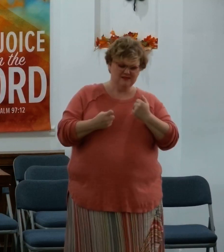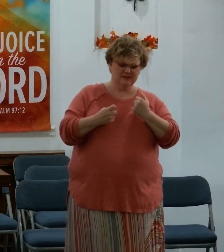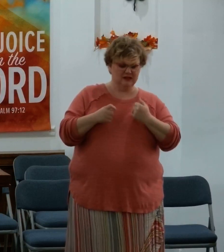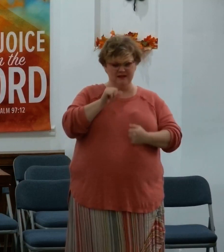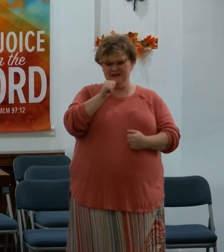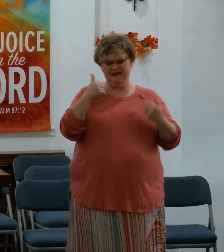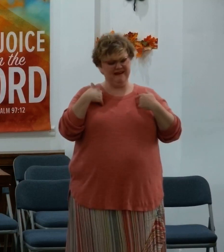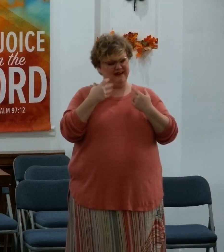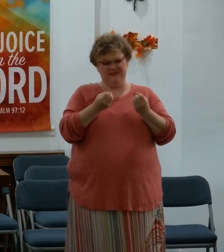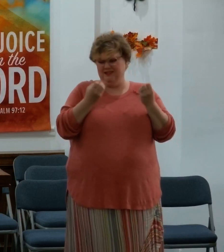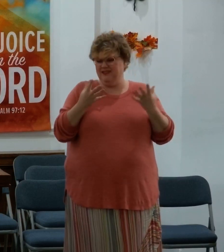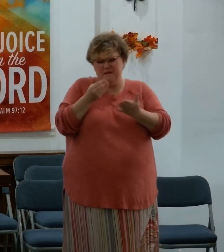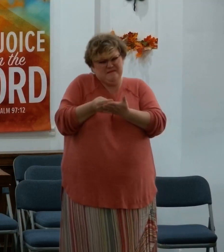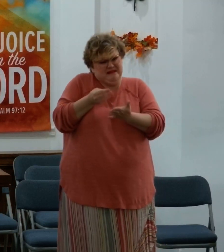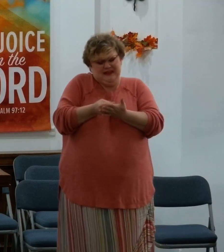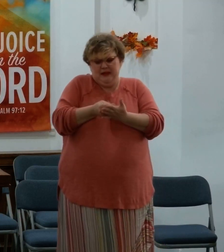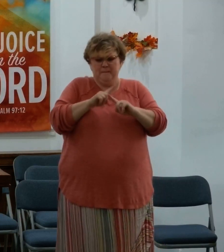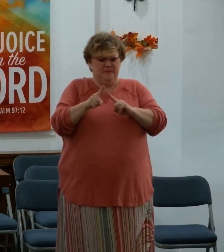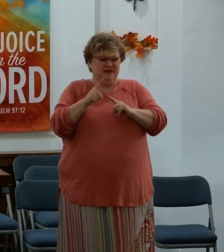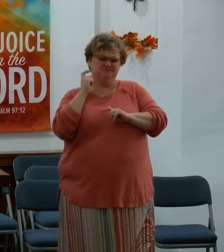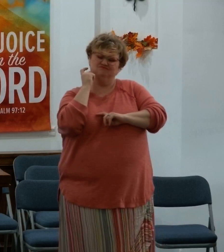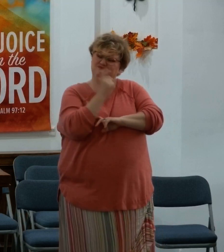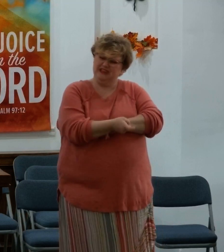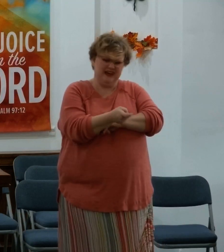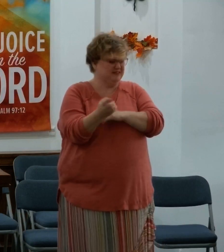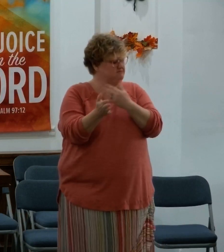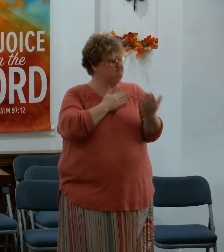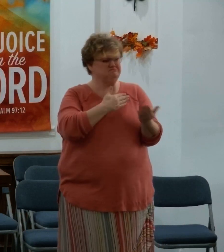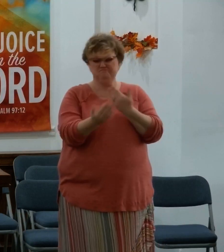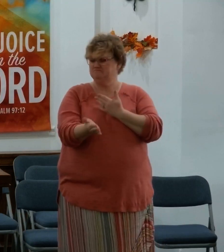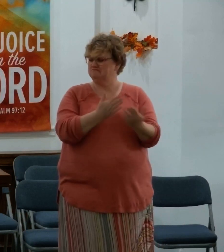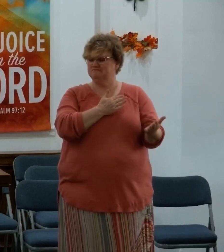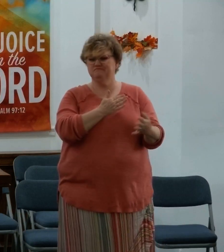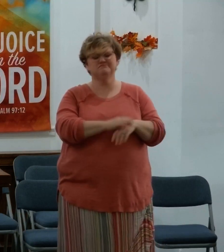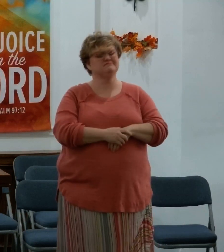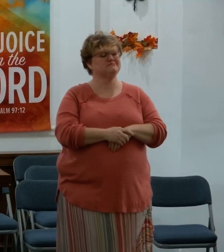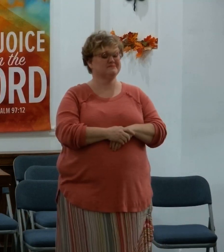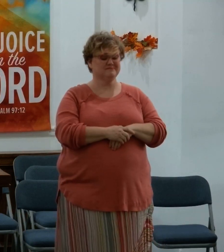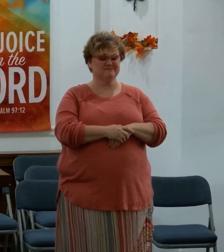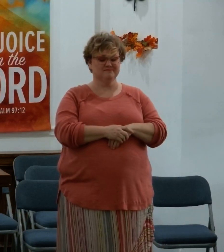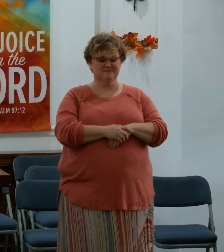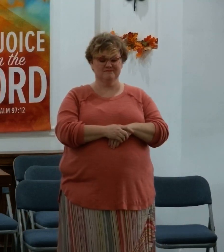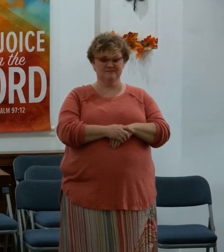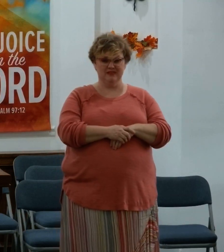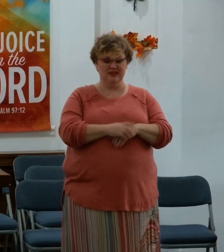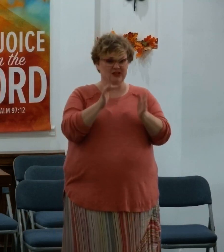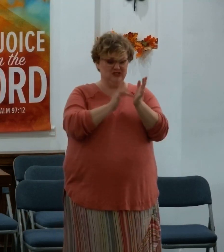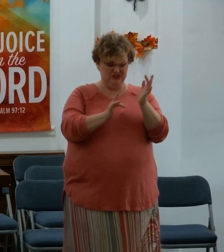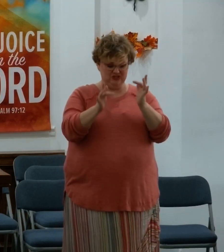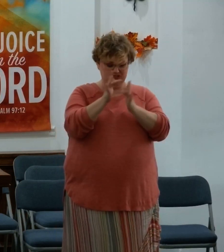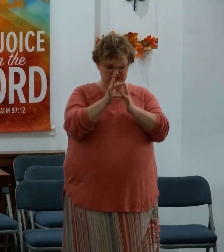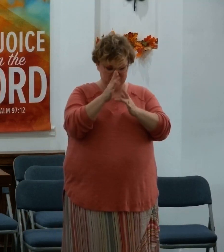You didn't have much money, but you gave it anyway. And